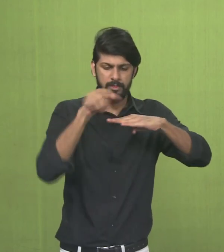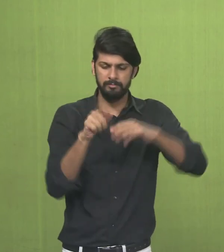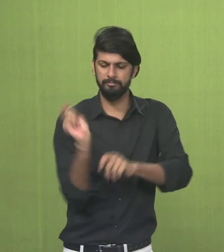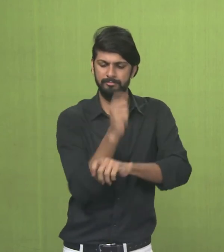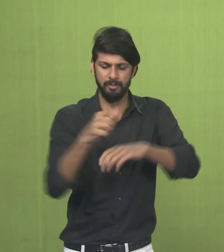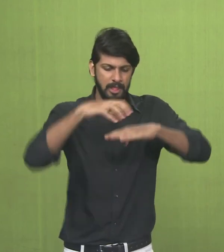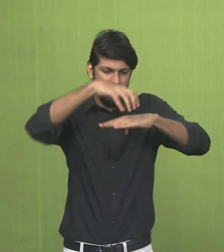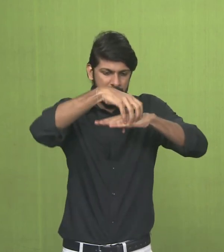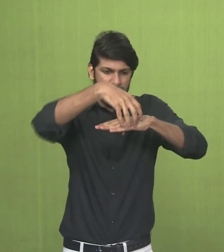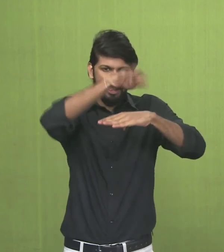Conveyance.